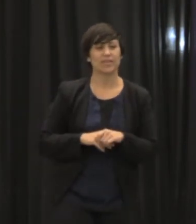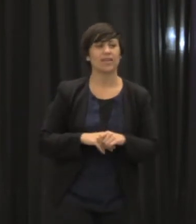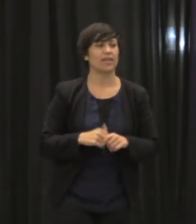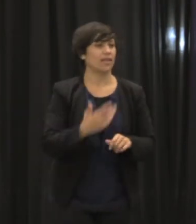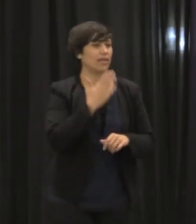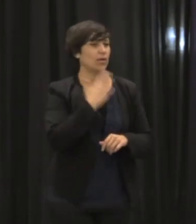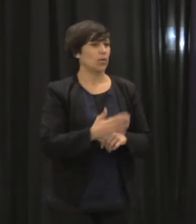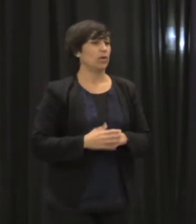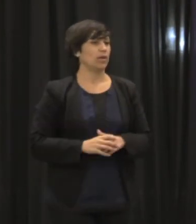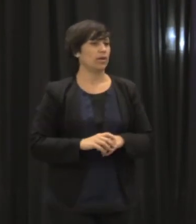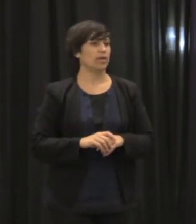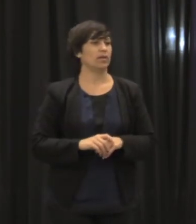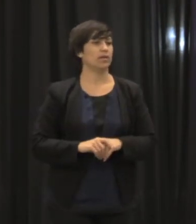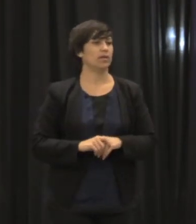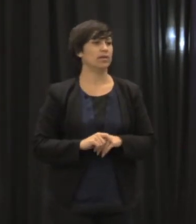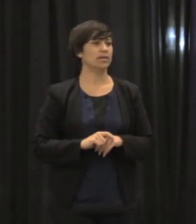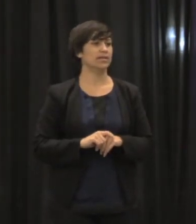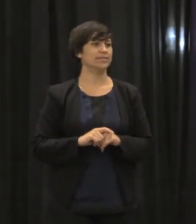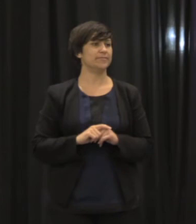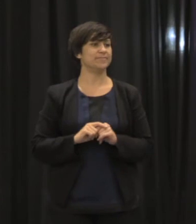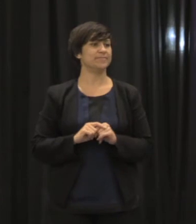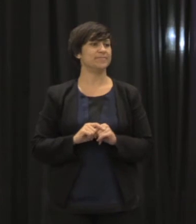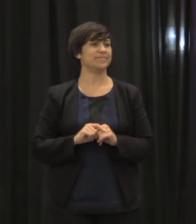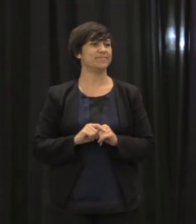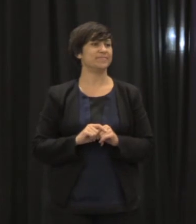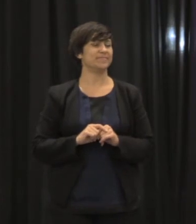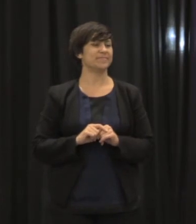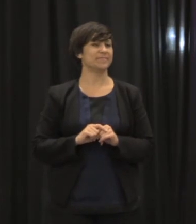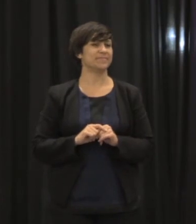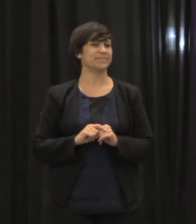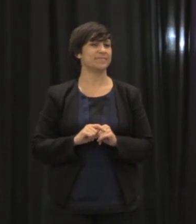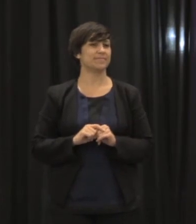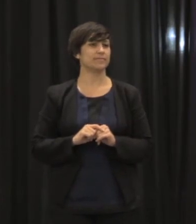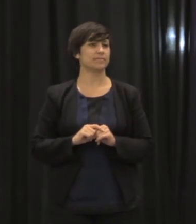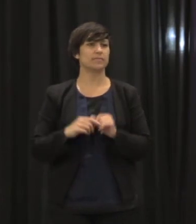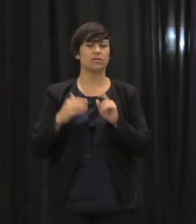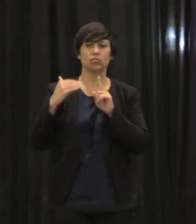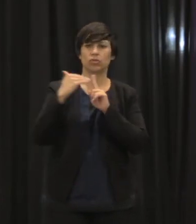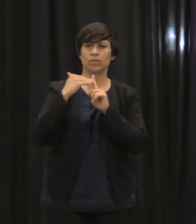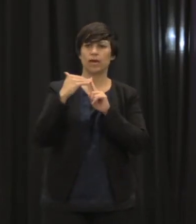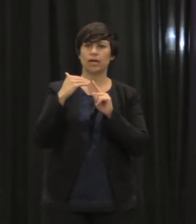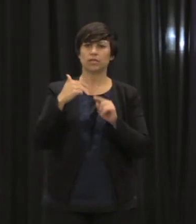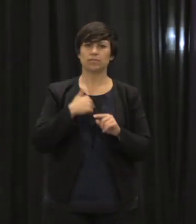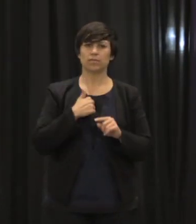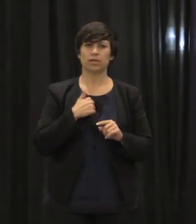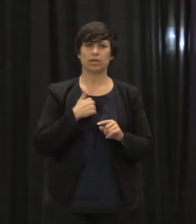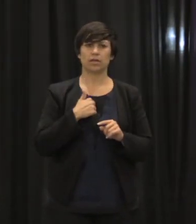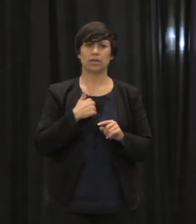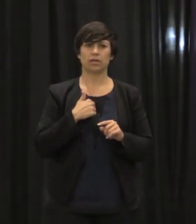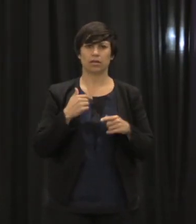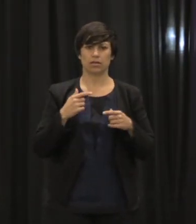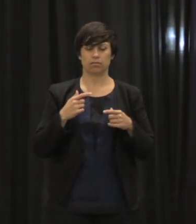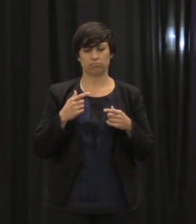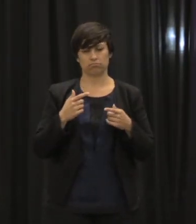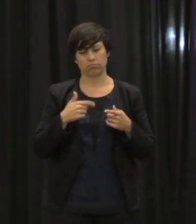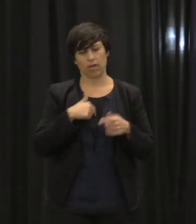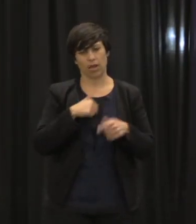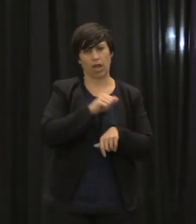Thank you. You know, it reminds me so many times that, you know, while I work for the